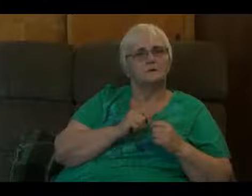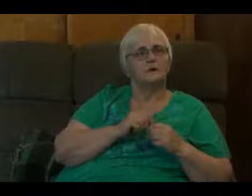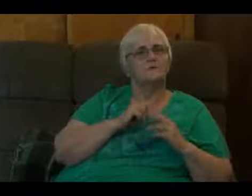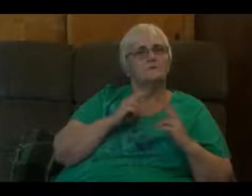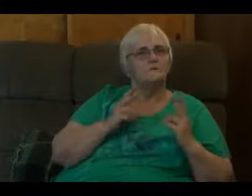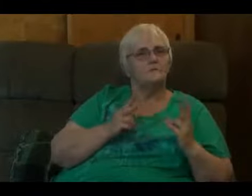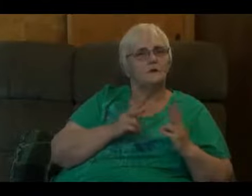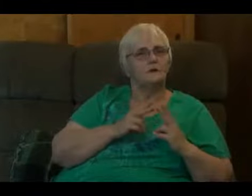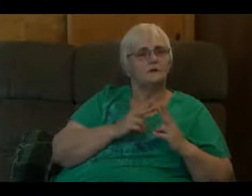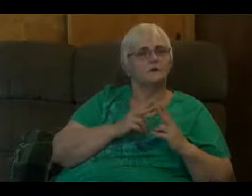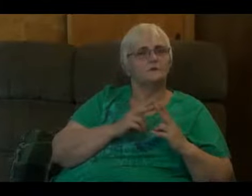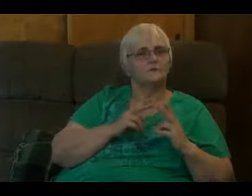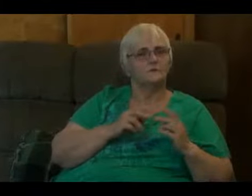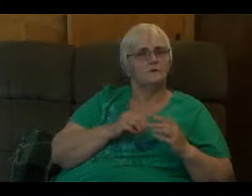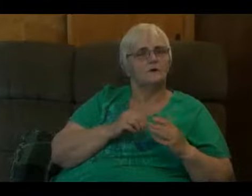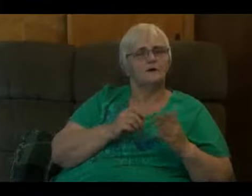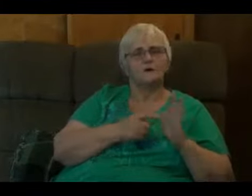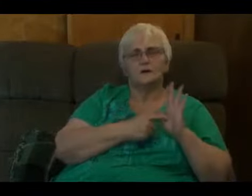is very demonstrative of that.